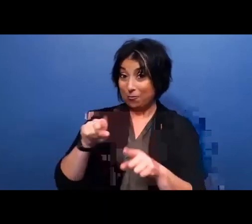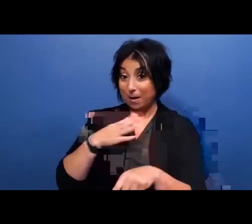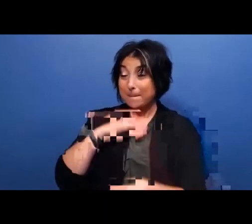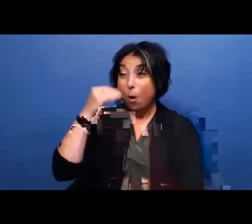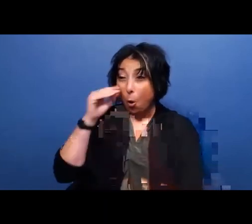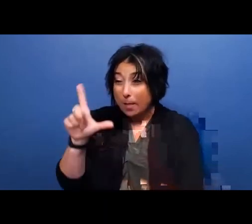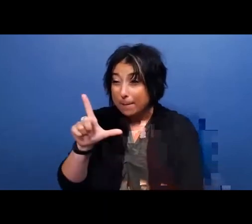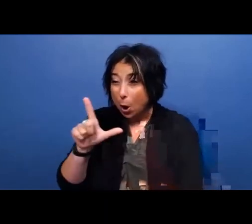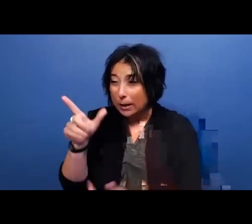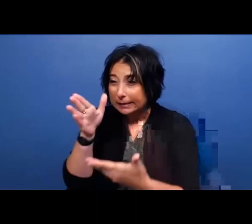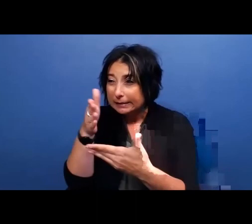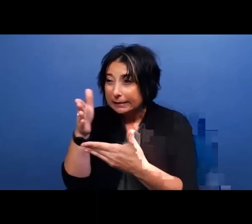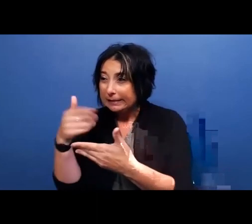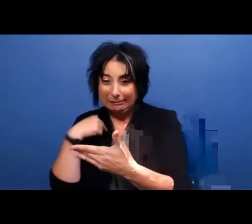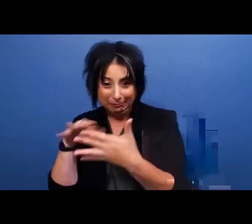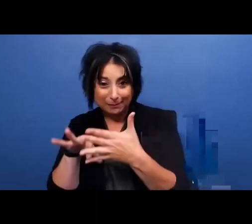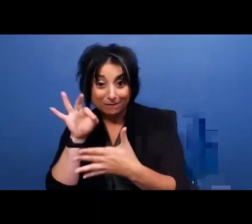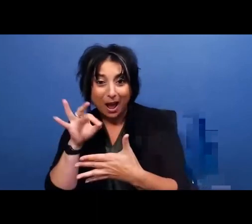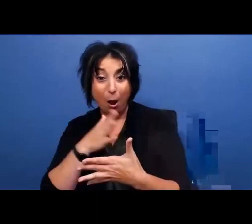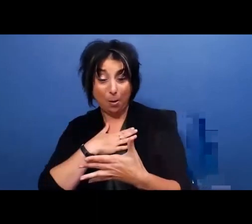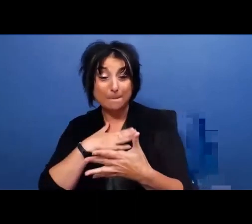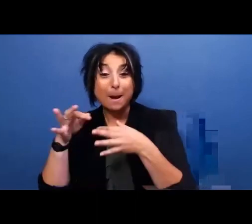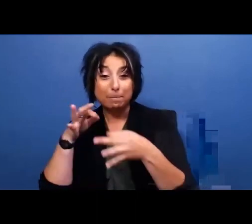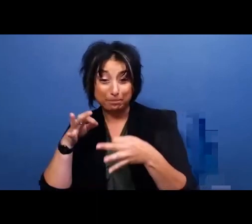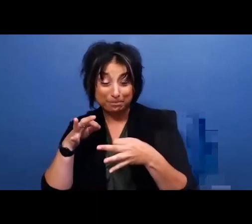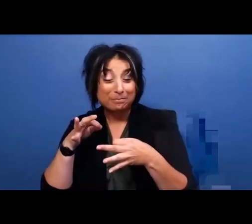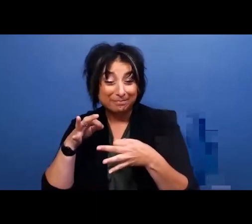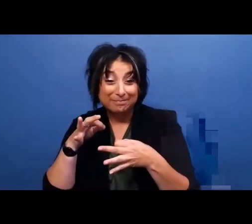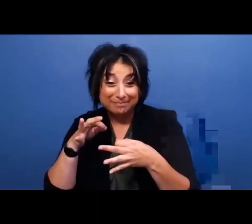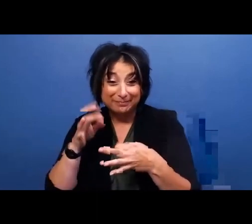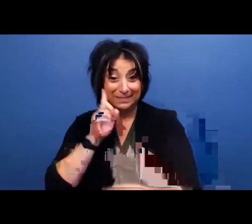my dissertation, Deaf Education in China.